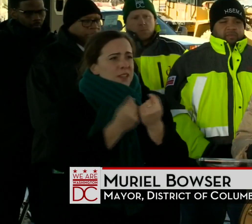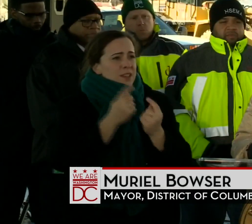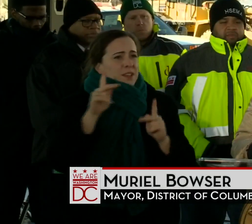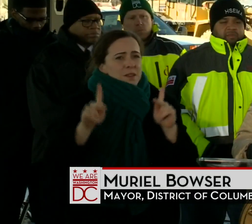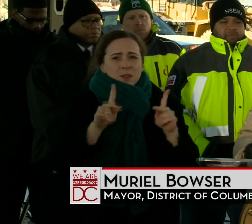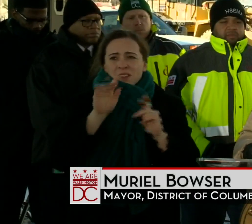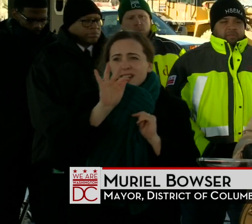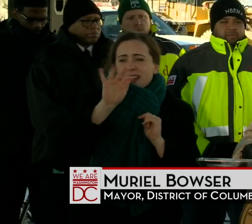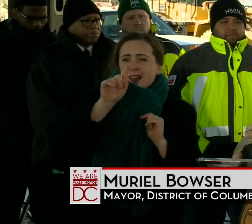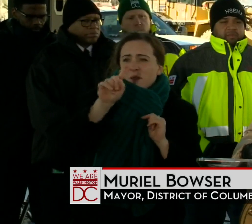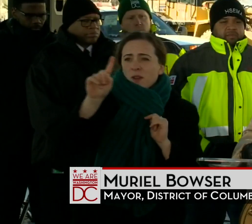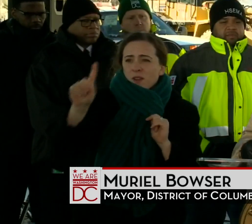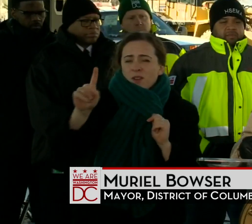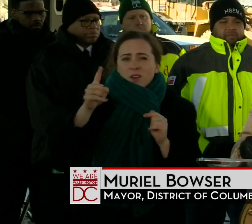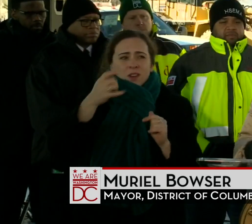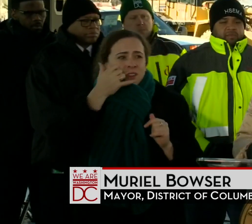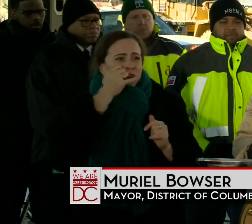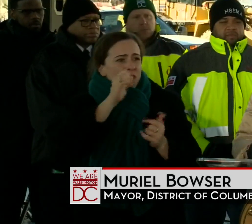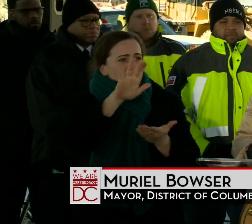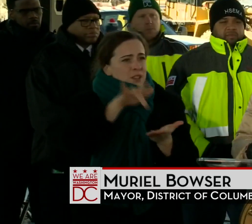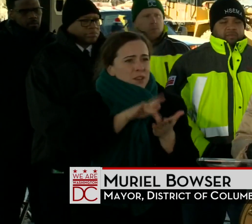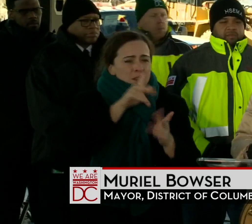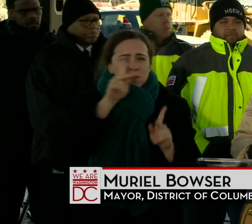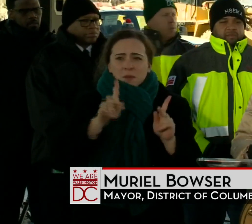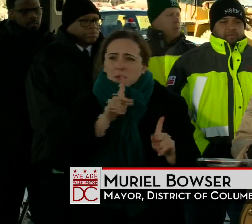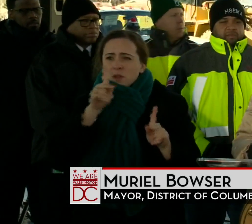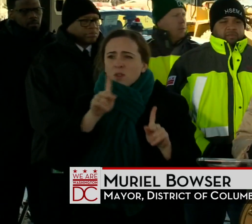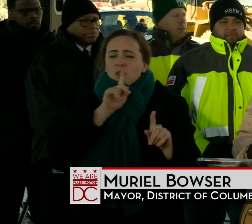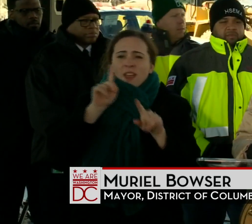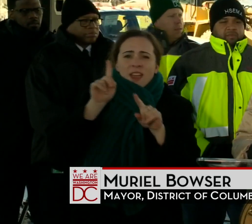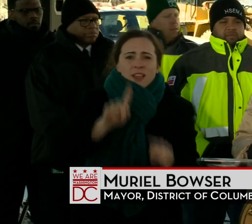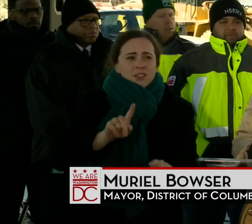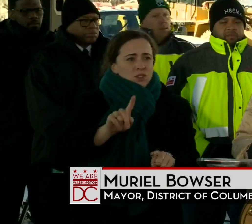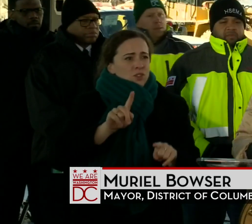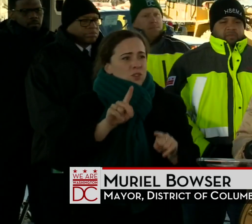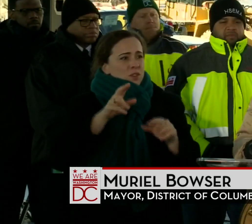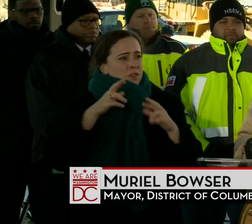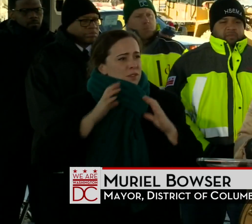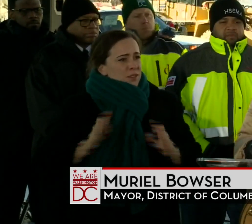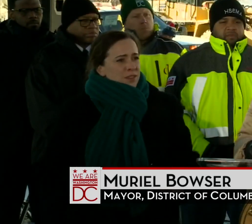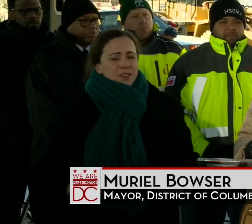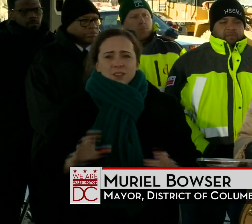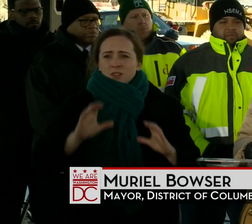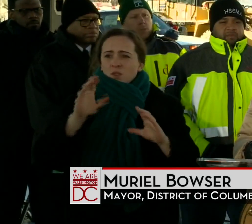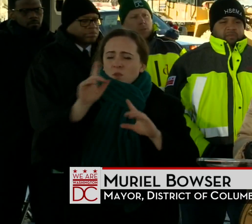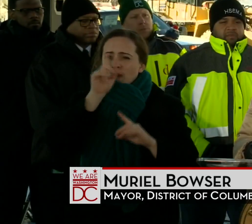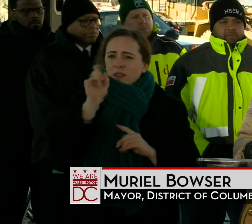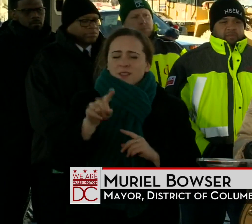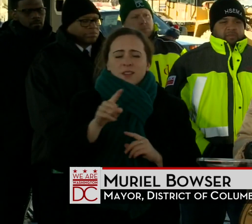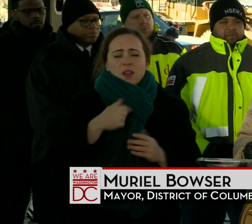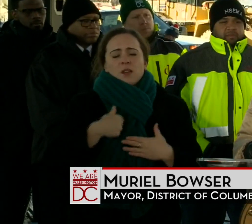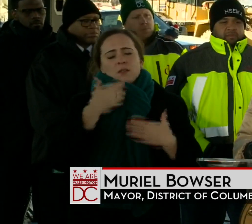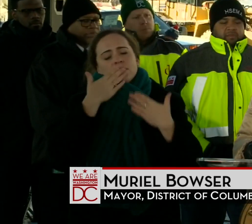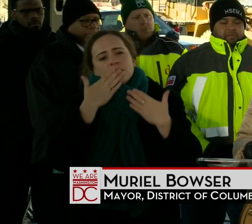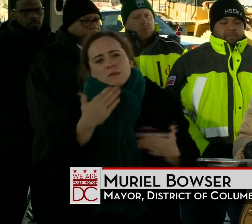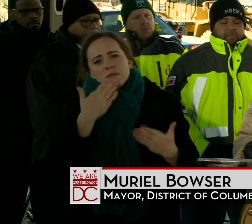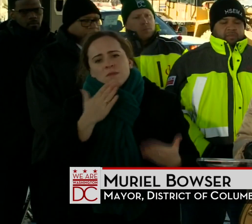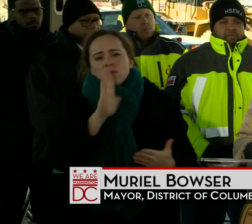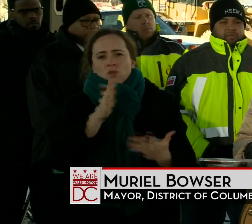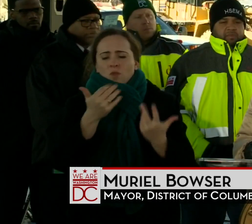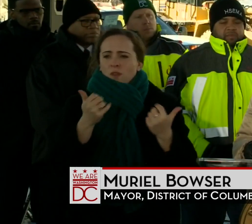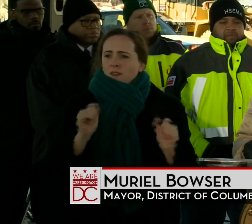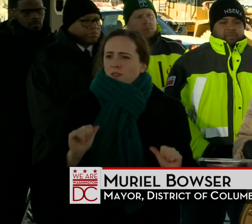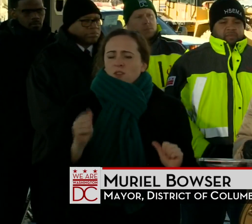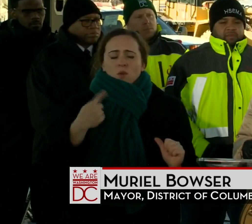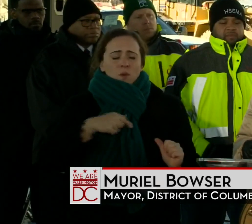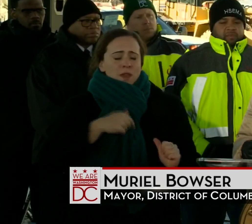our 911 call center, the people who are answering residents' questions, I am sincerely grateful for your efforts. We have had